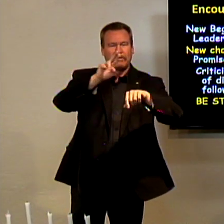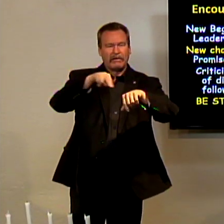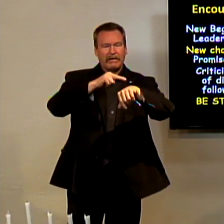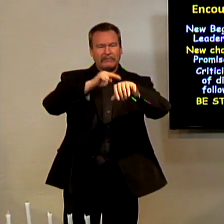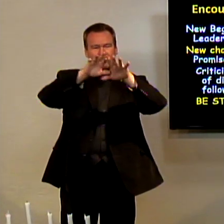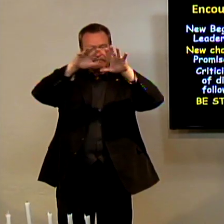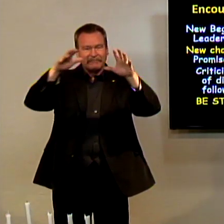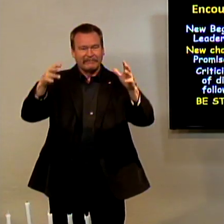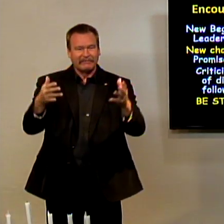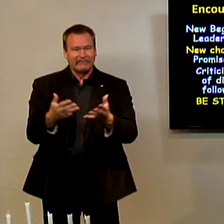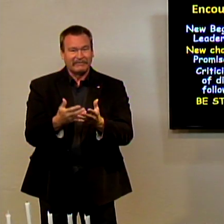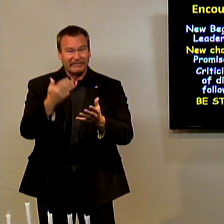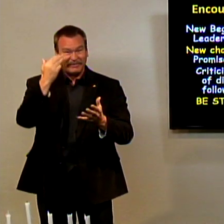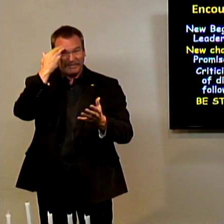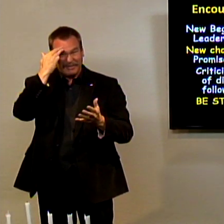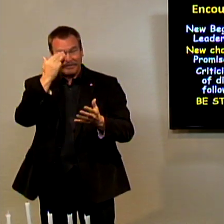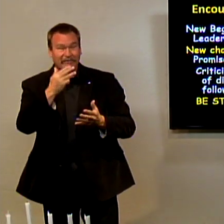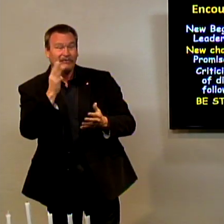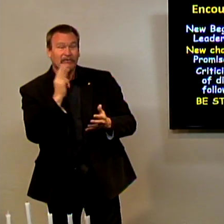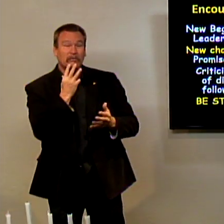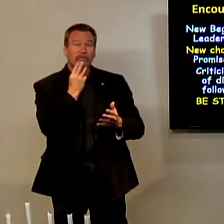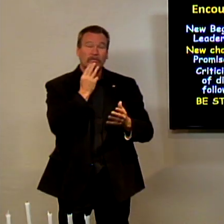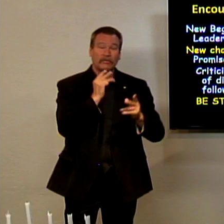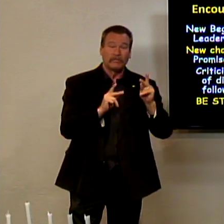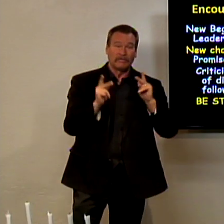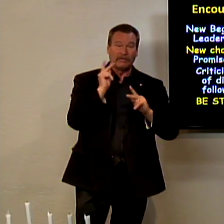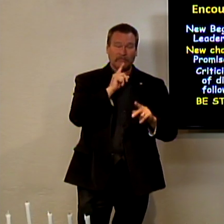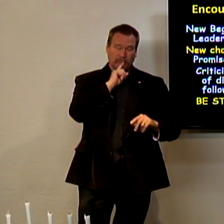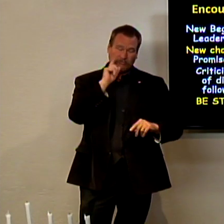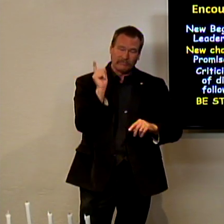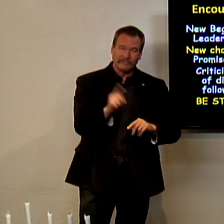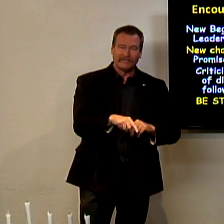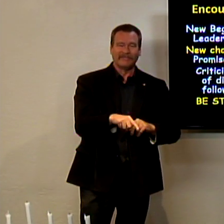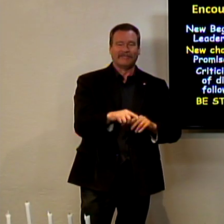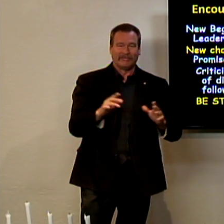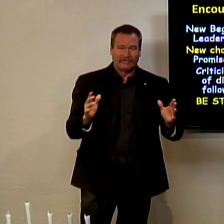to spread the word to all nations.